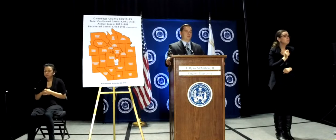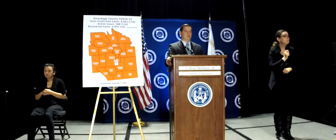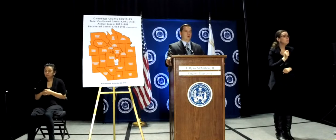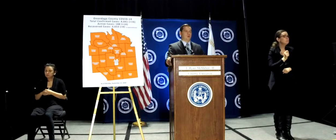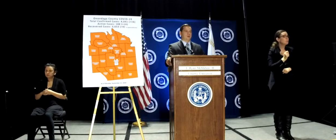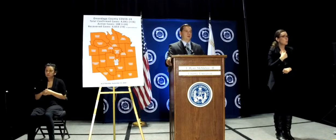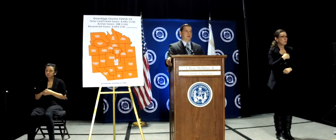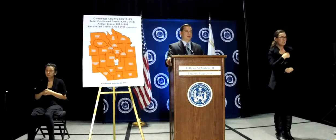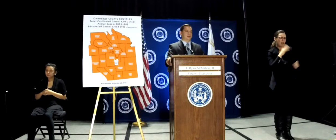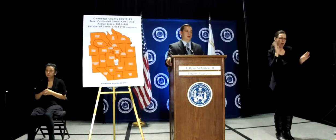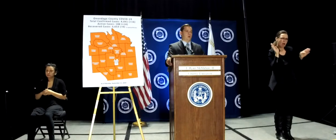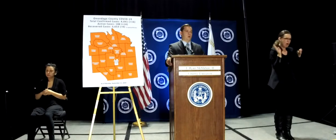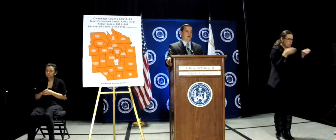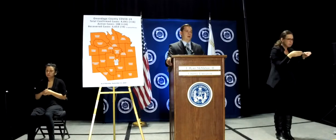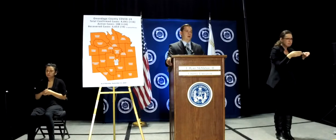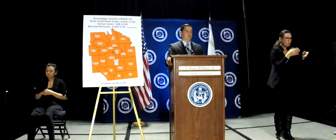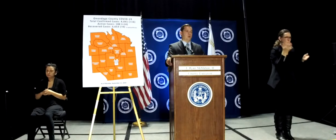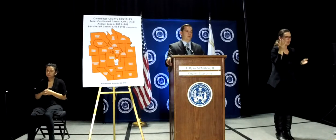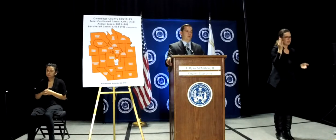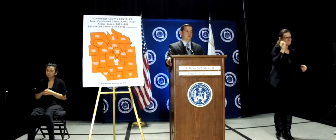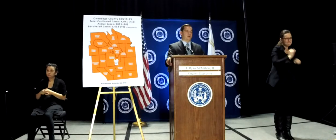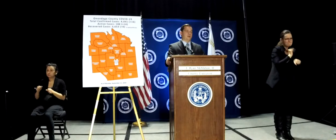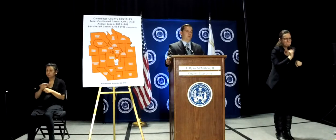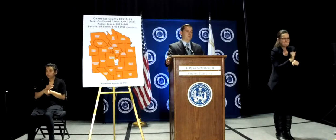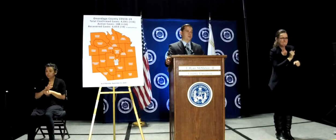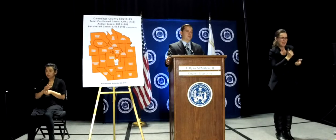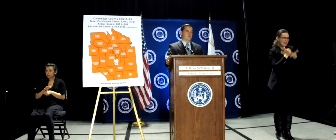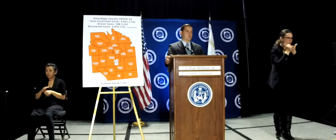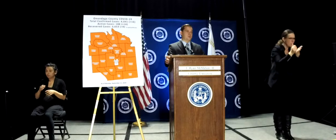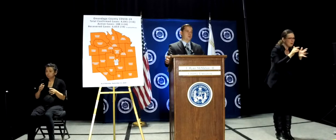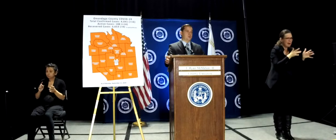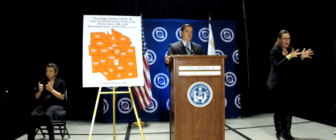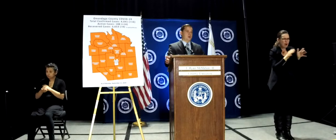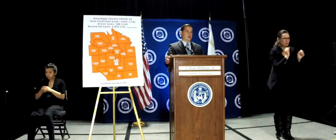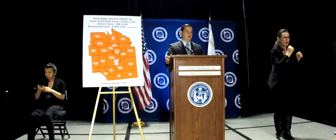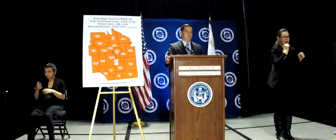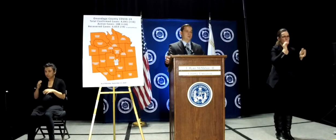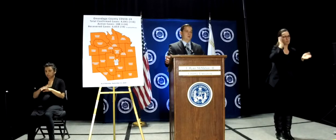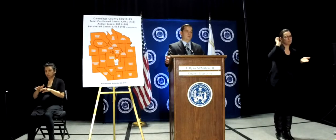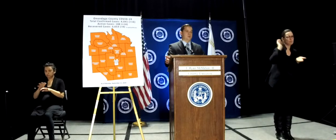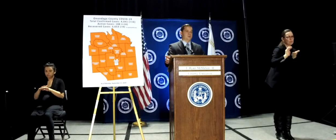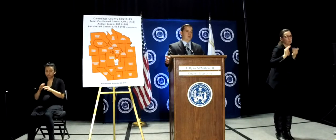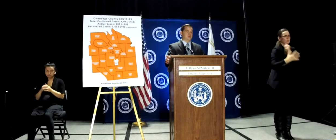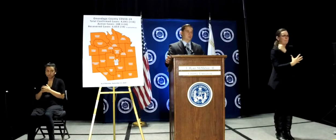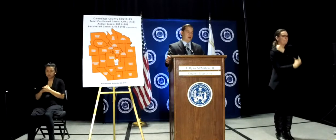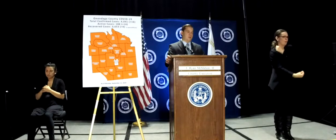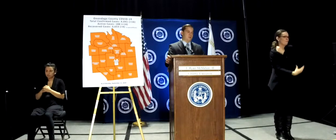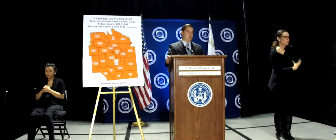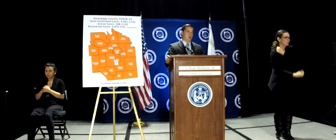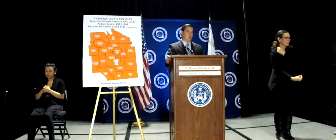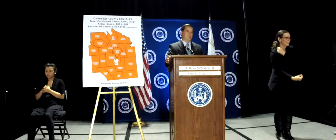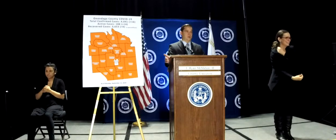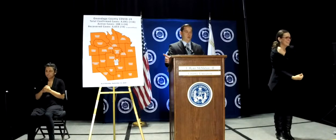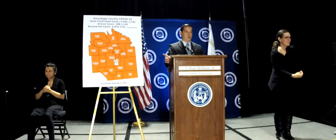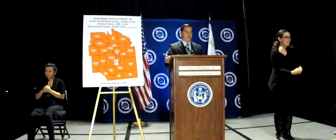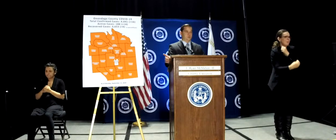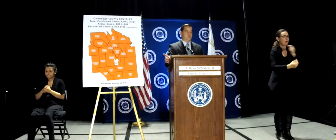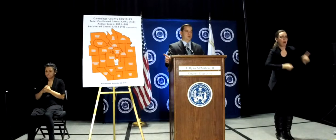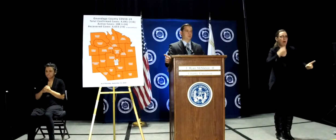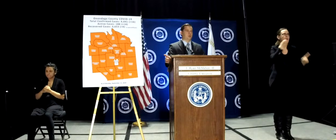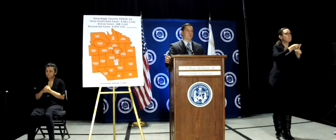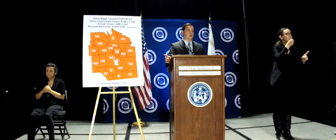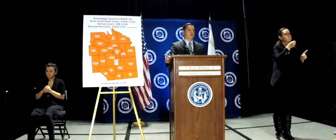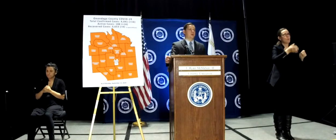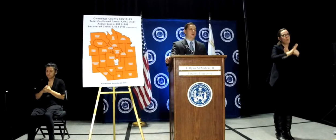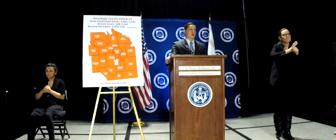Here comes COVID, and now we're at unemployment. We haven't gotten the recent numbers. The numbers suggest we'll probably be lower than the